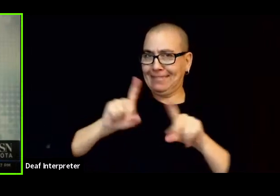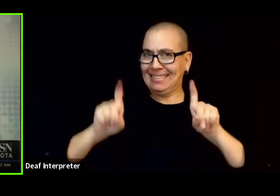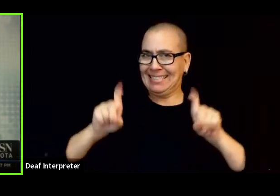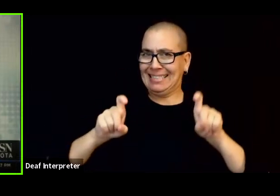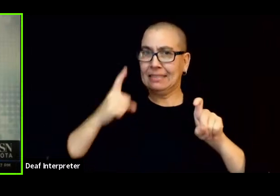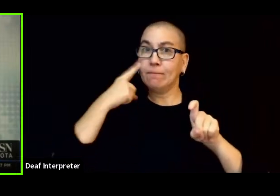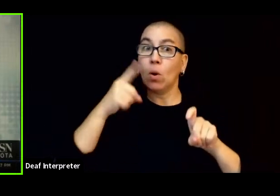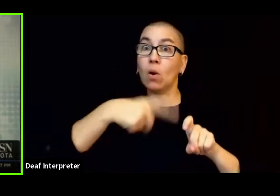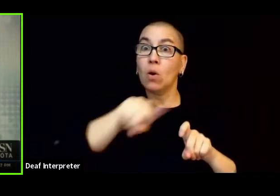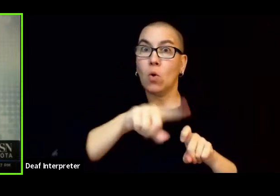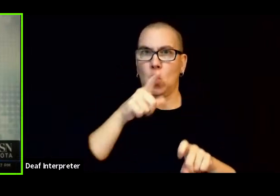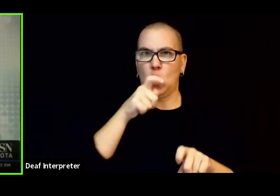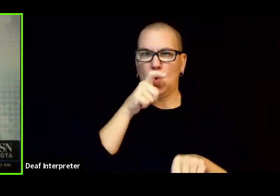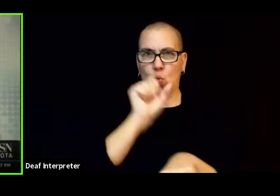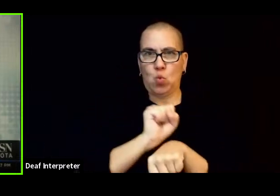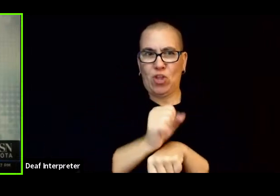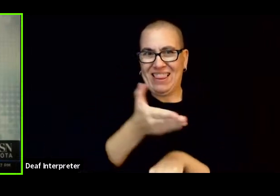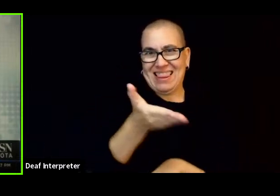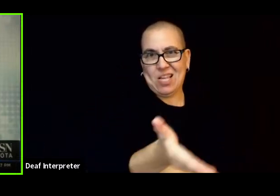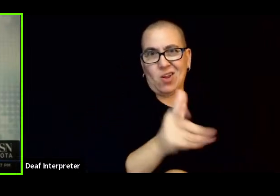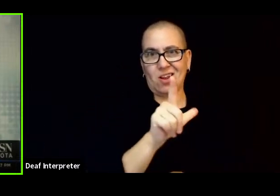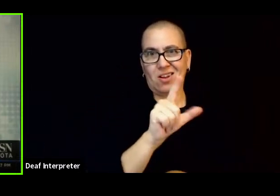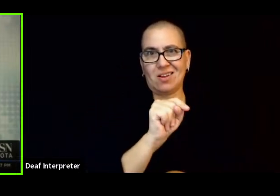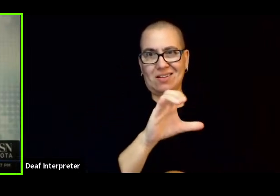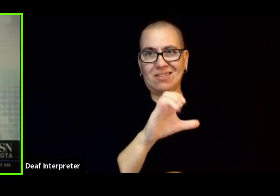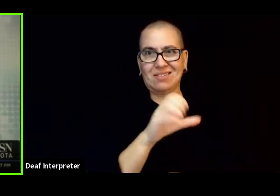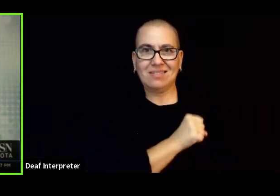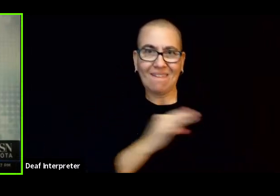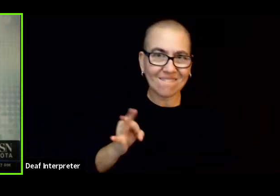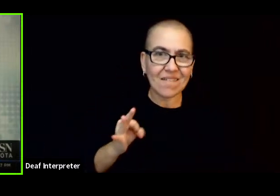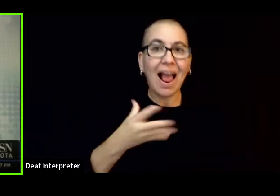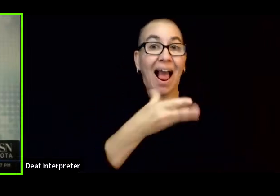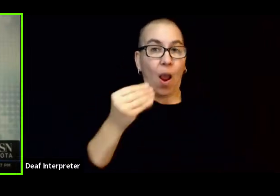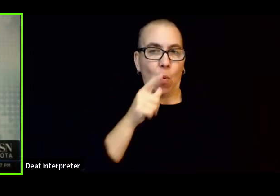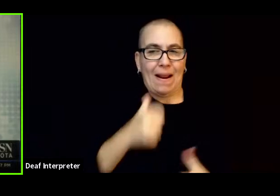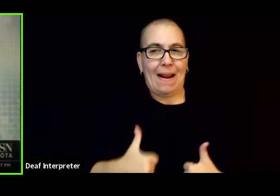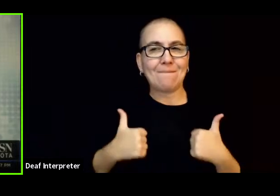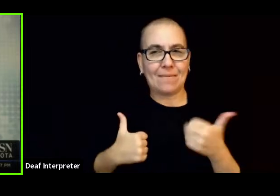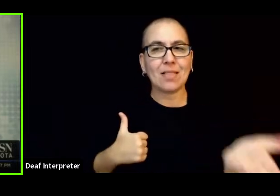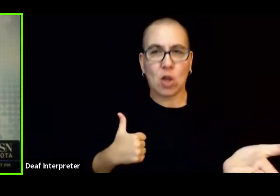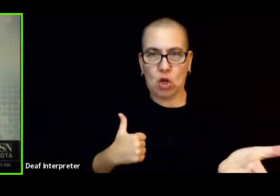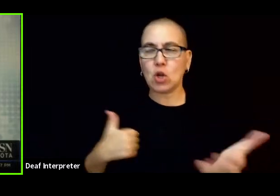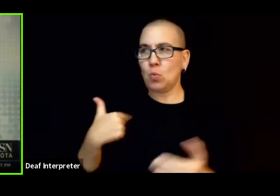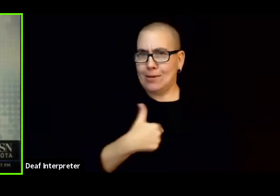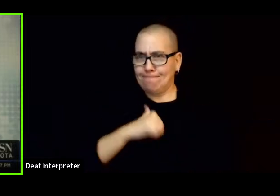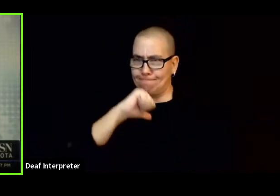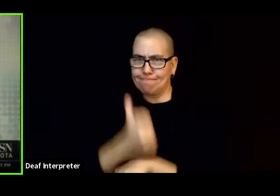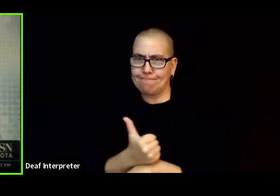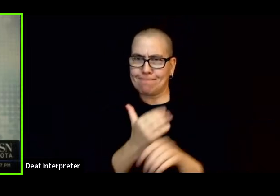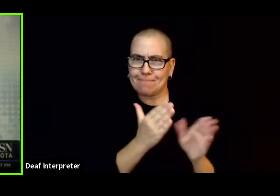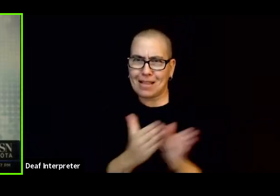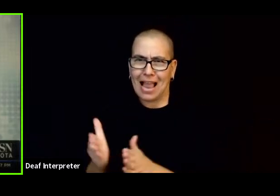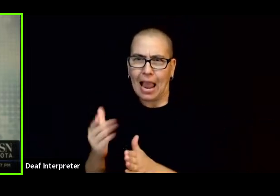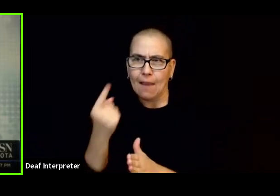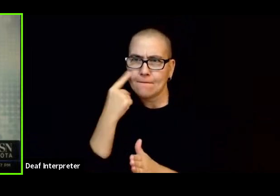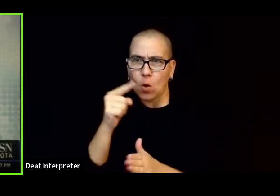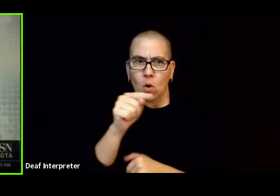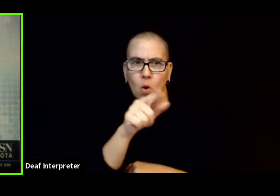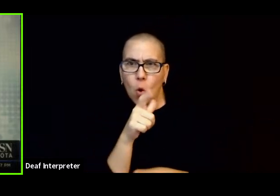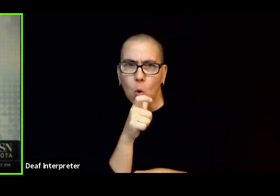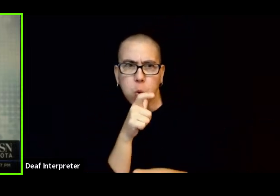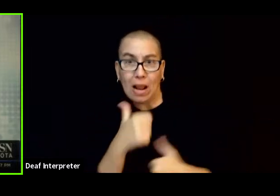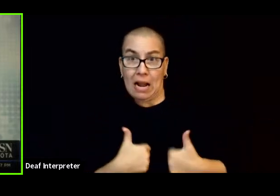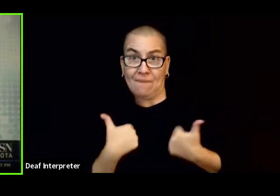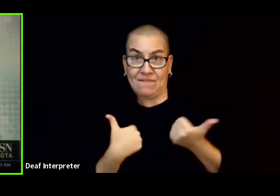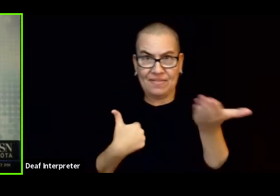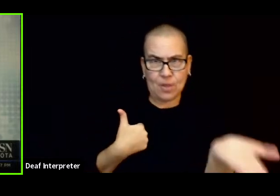testing criteria and a process for facilities to request testing services for residents and workers. Testing capacity initially was